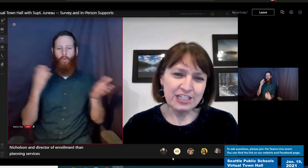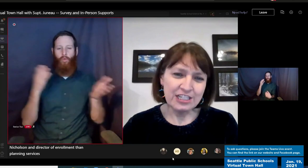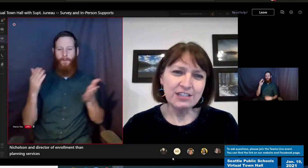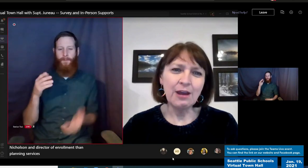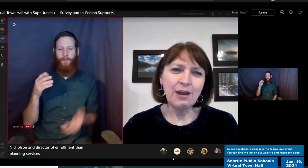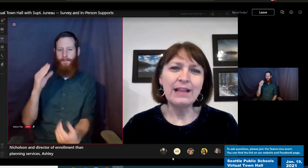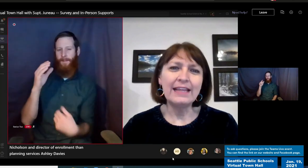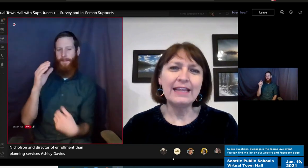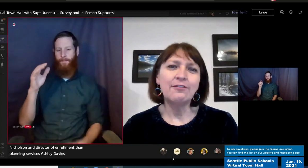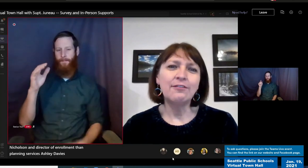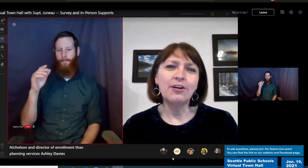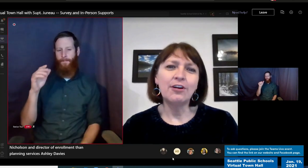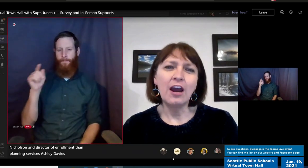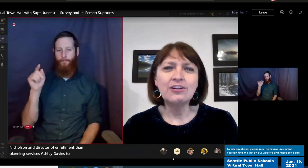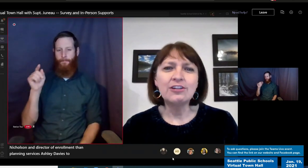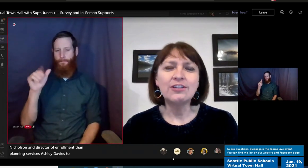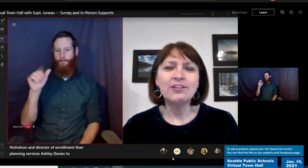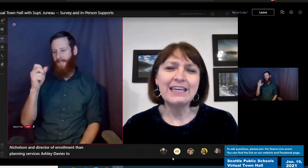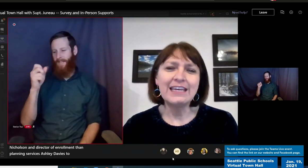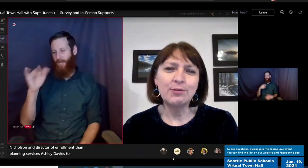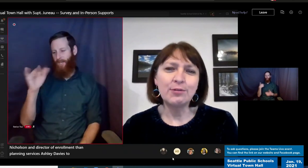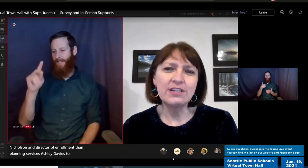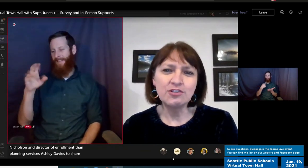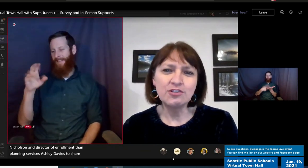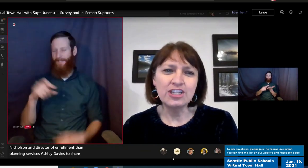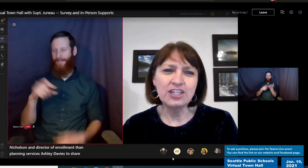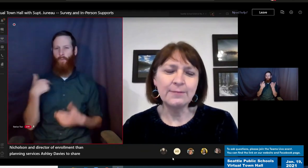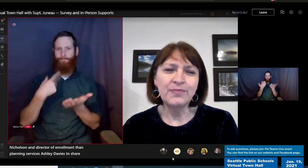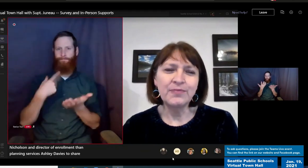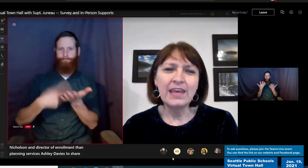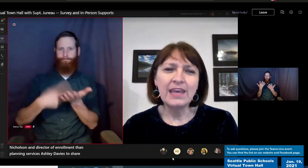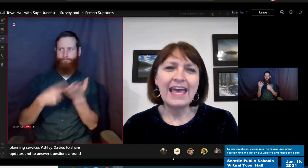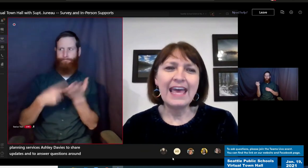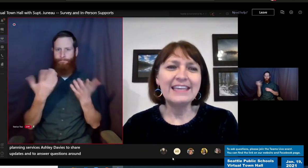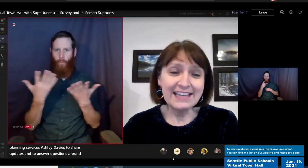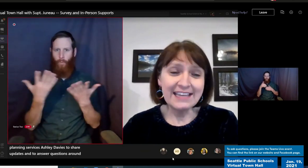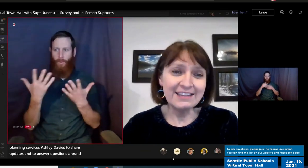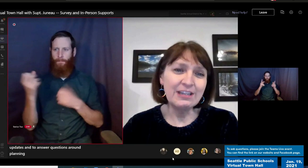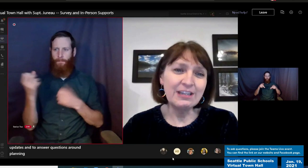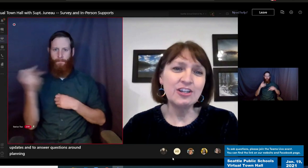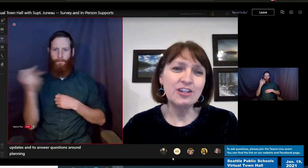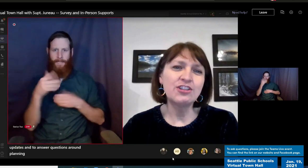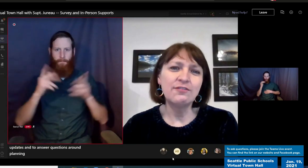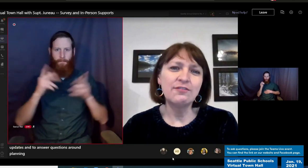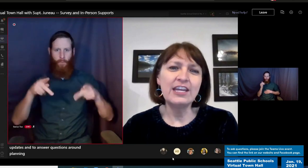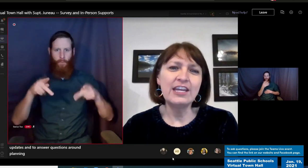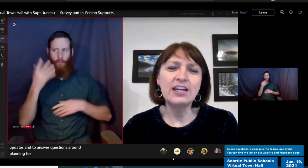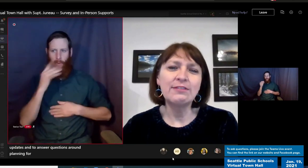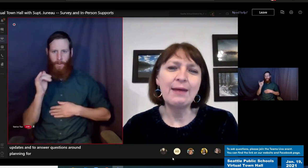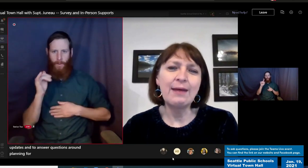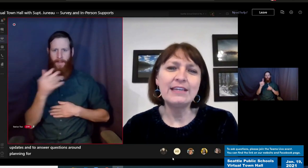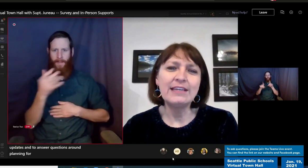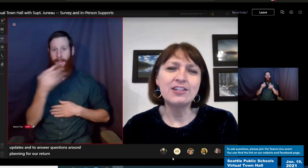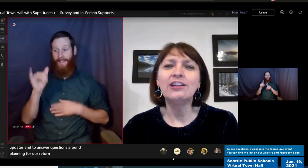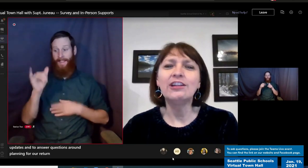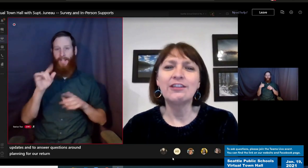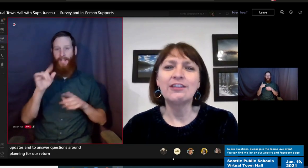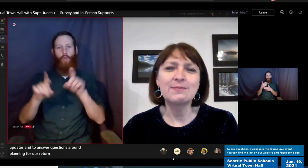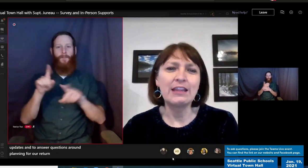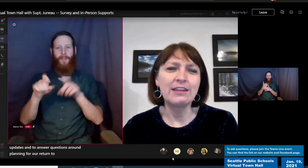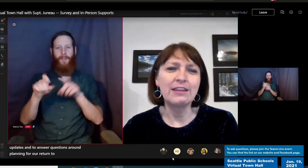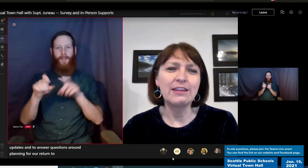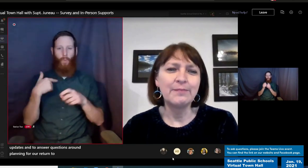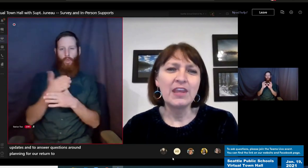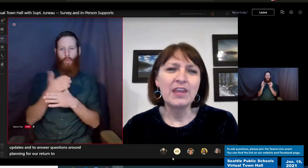around planning for our return to in-person instruction and the intent to return survey shared with families earlier this month.